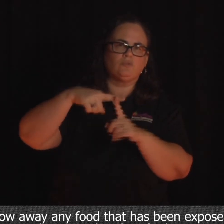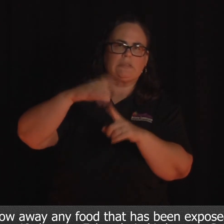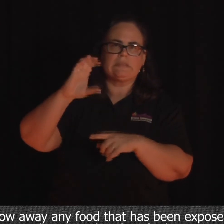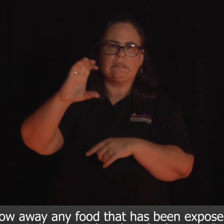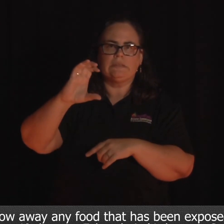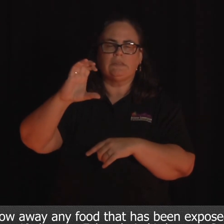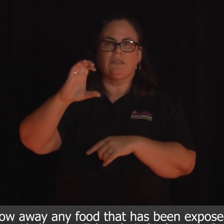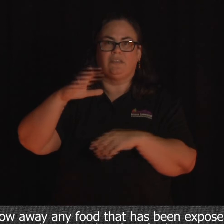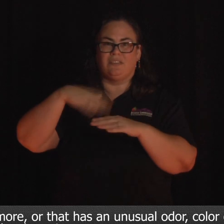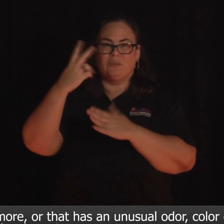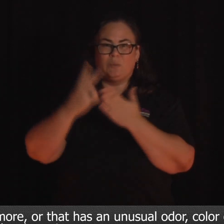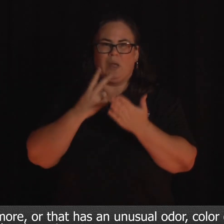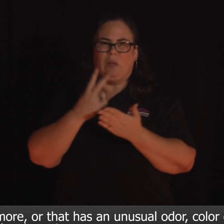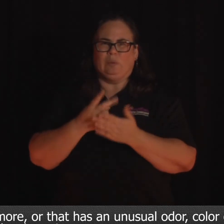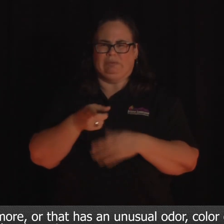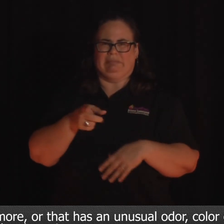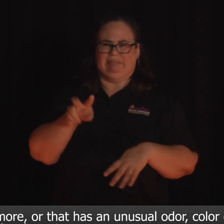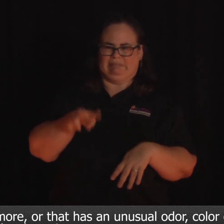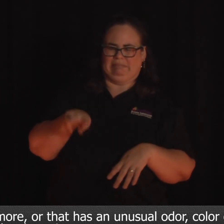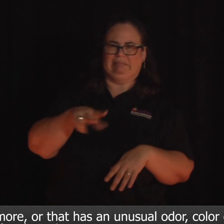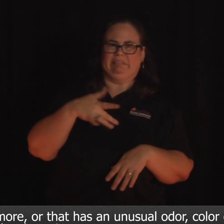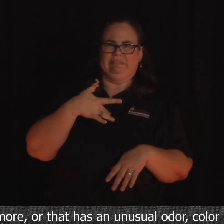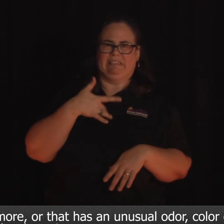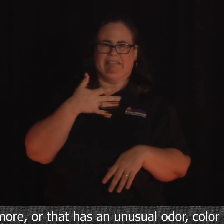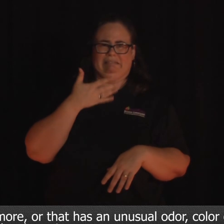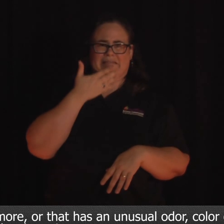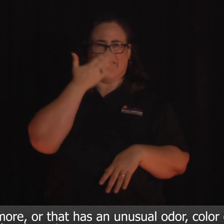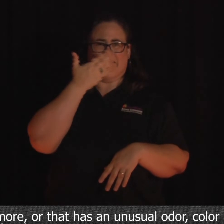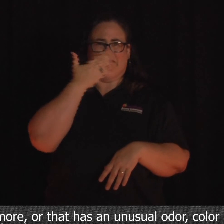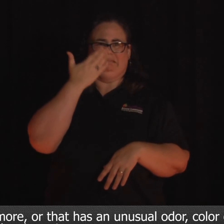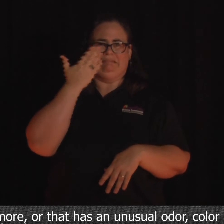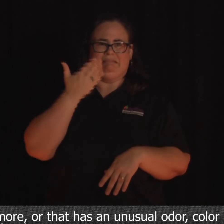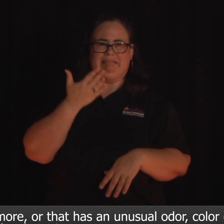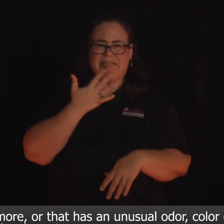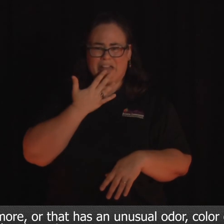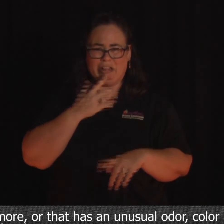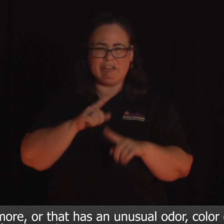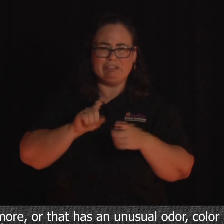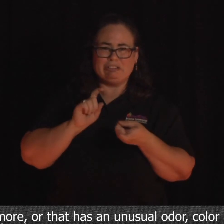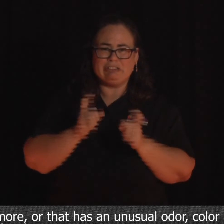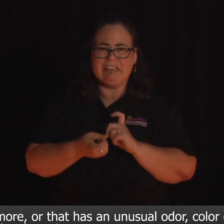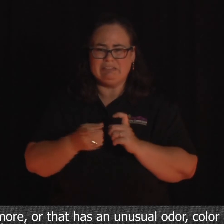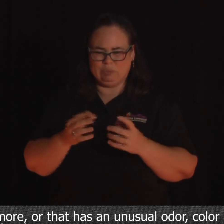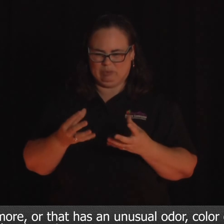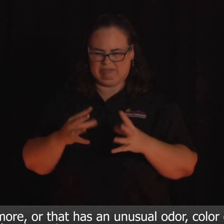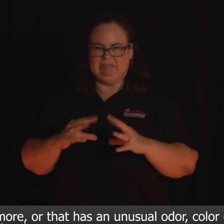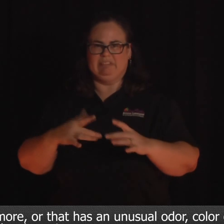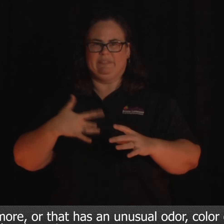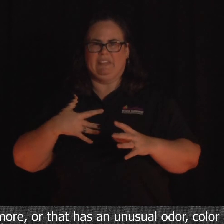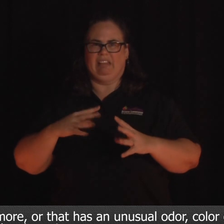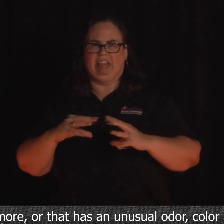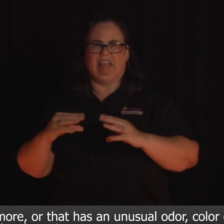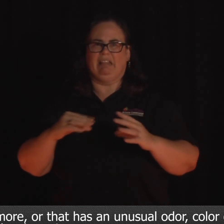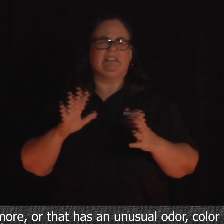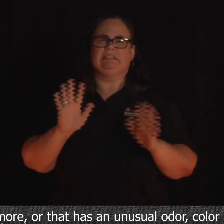Celsius for 2 hours or more, or that has an unusual odor, color, or